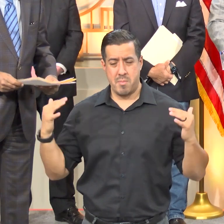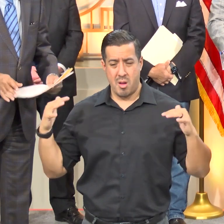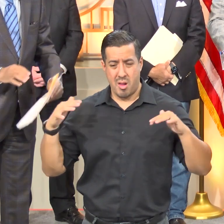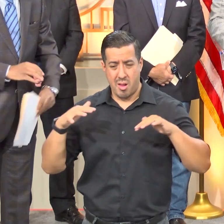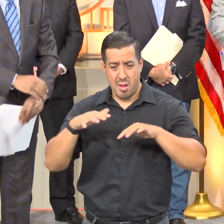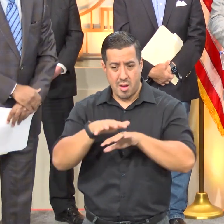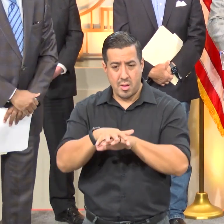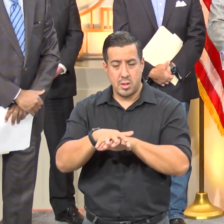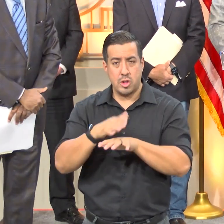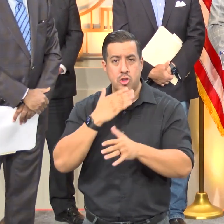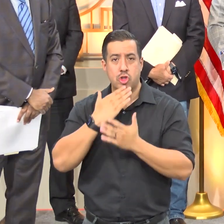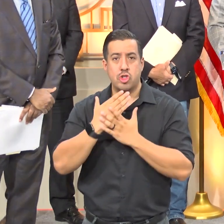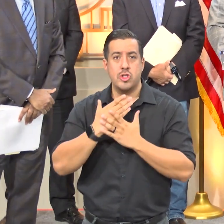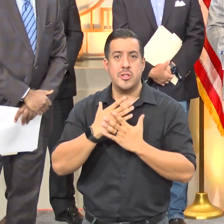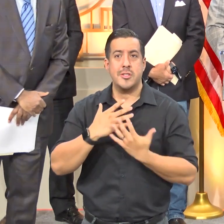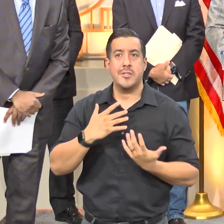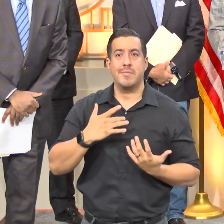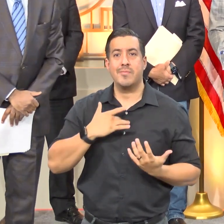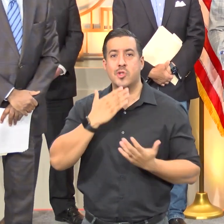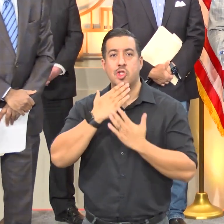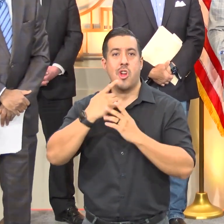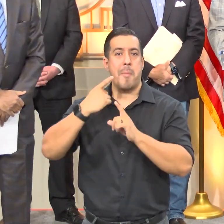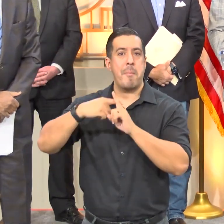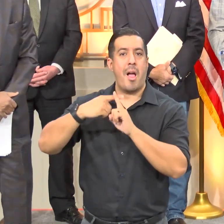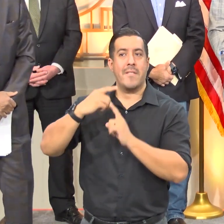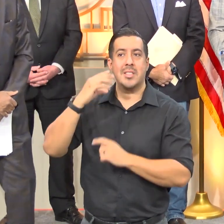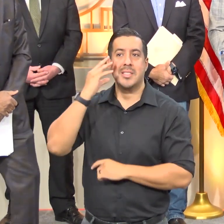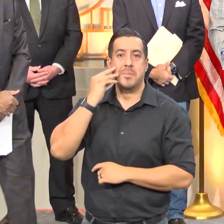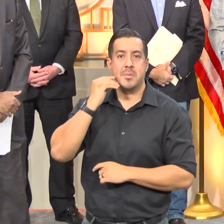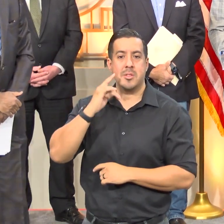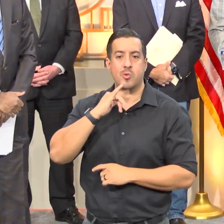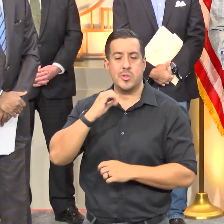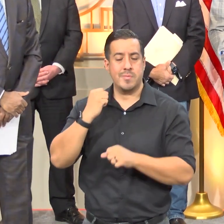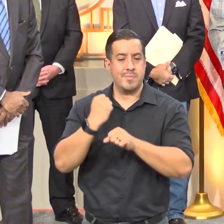shared positive experience is a strong part of the fabric